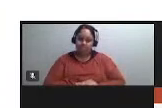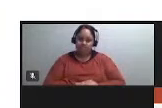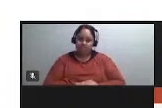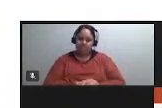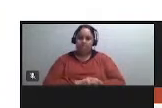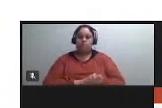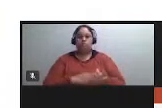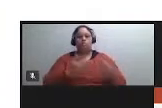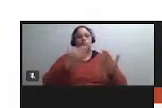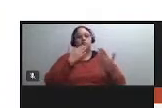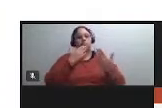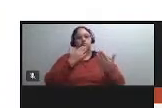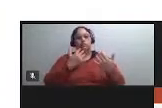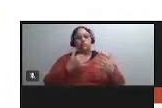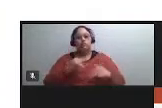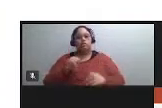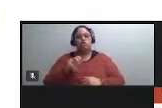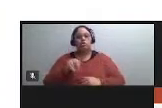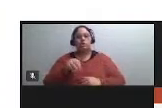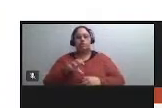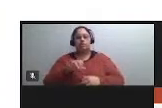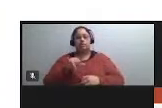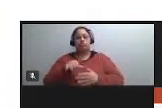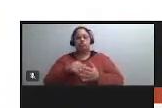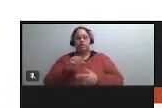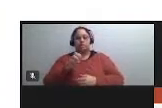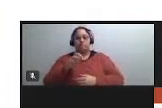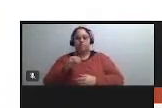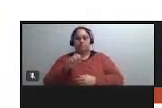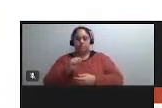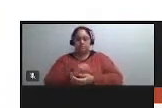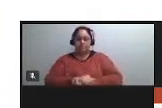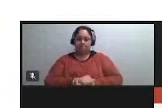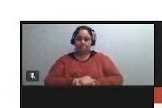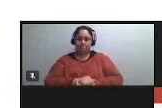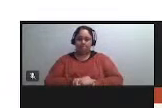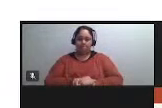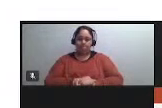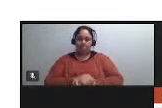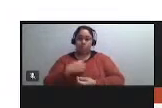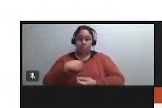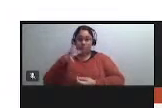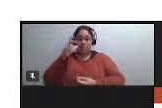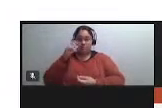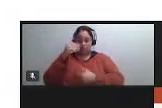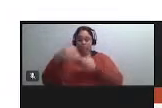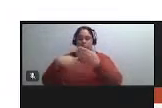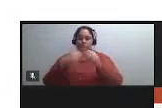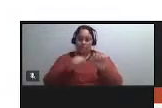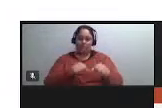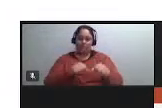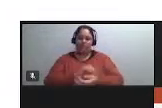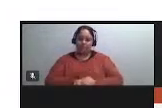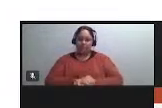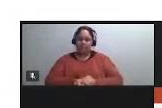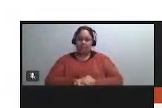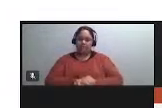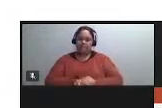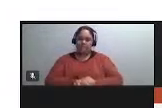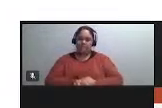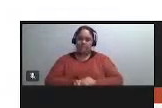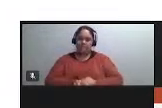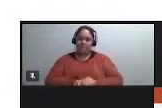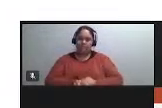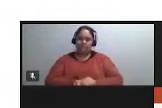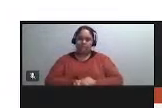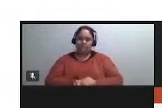Thank you very much, James. Thank Chair, you. can you hear me? We can hear you. You may proceed. Okay. Thank you. Thank you very